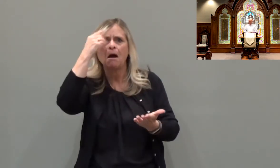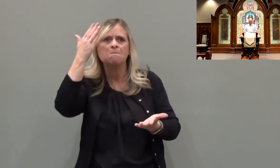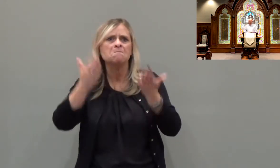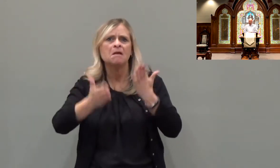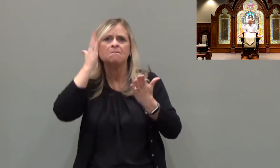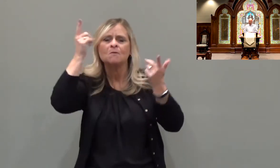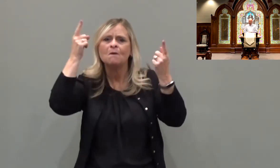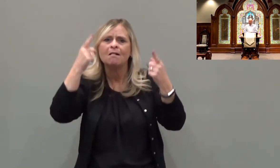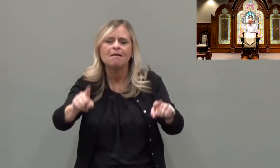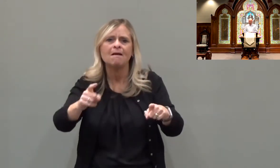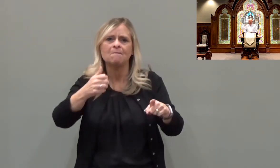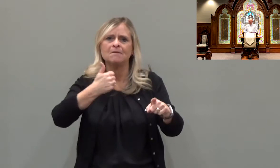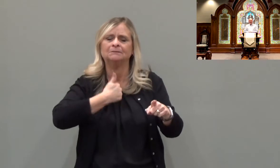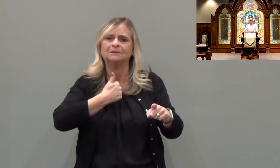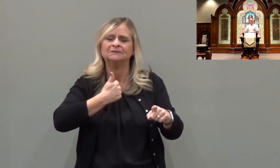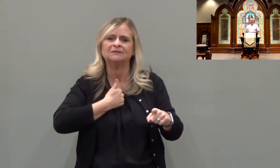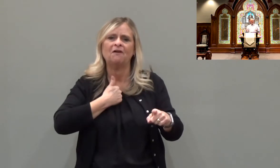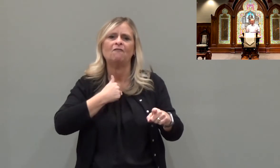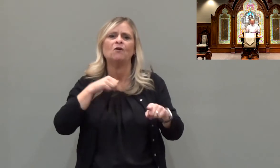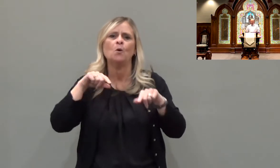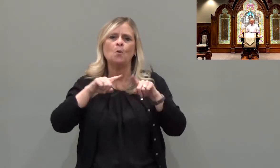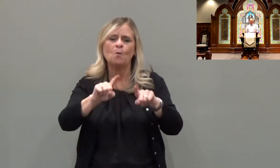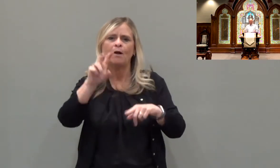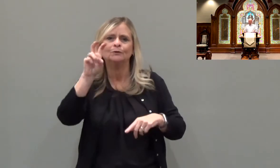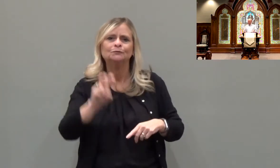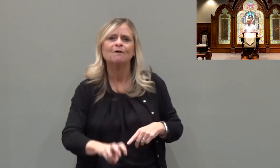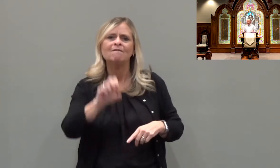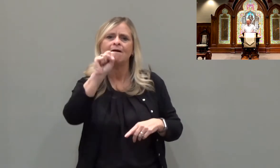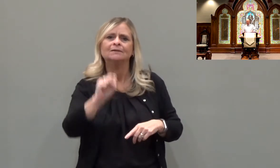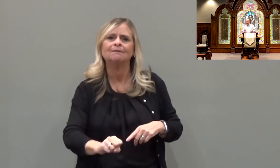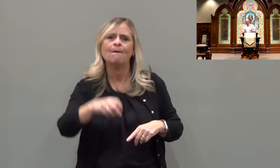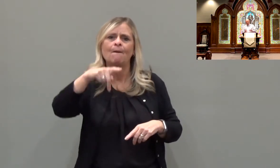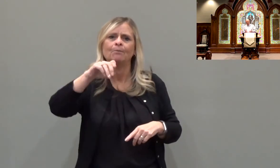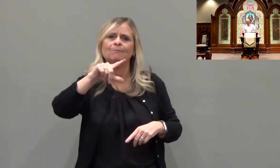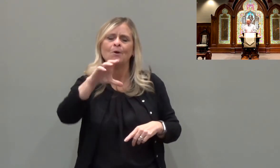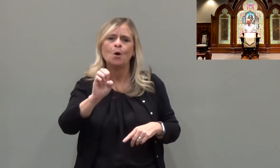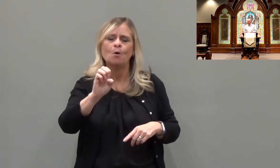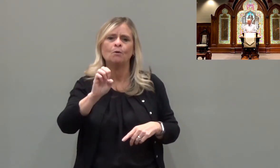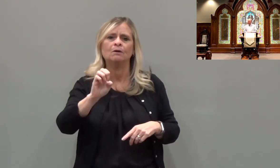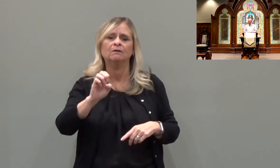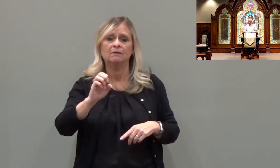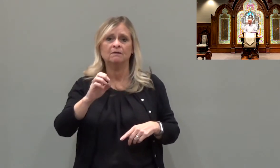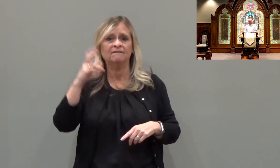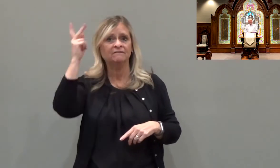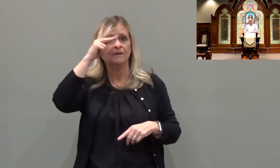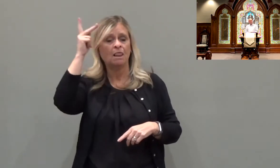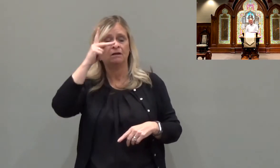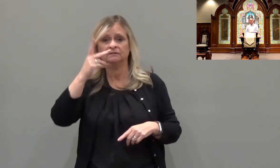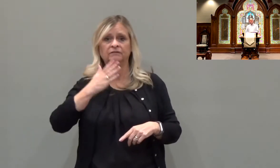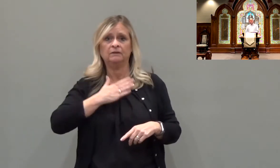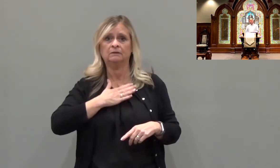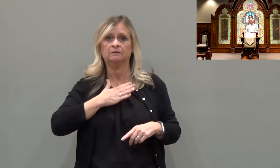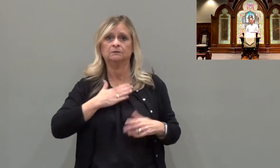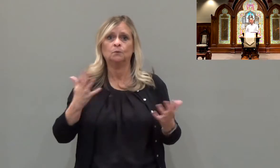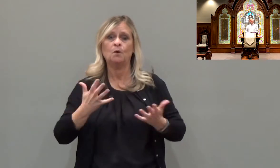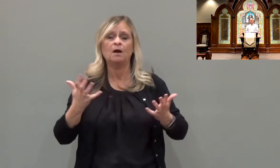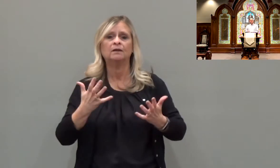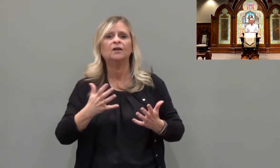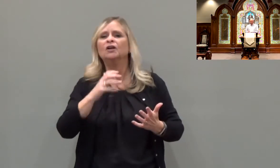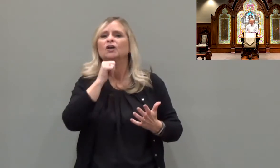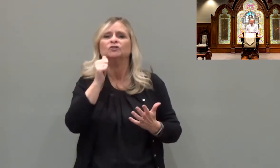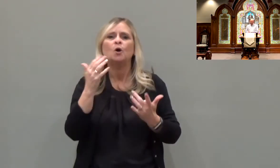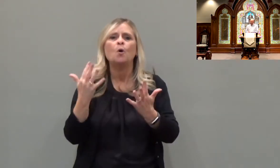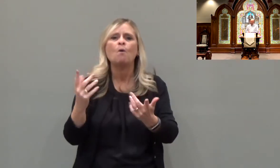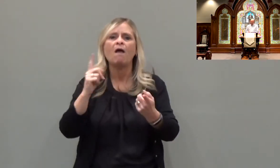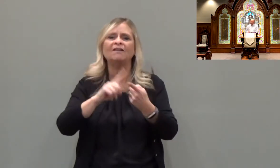on the way to the South Pole. His philosophy was this: you don't wait until an unexpected storm